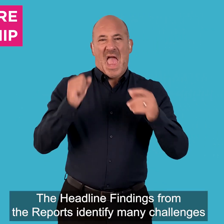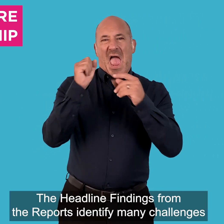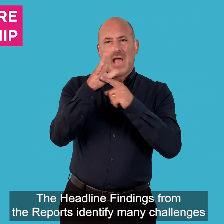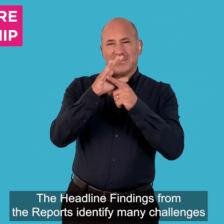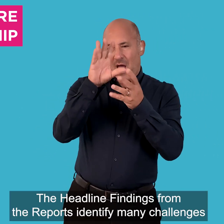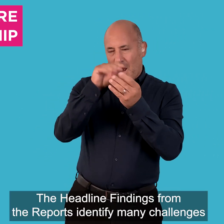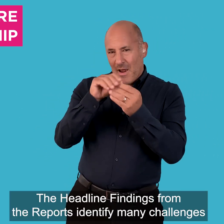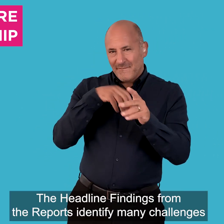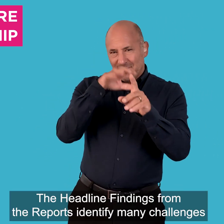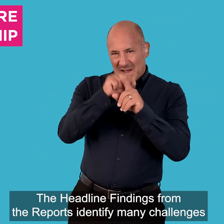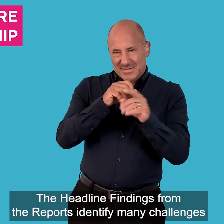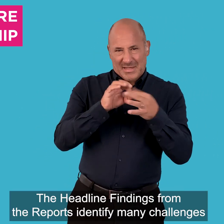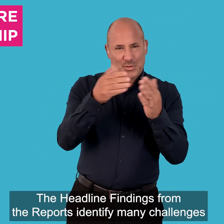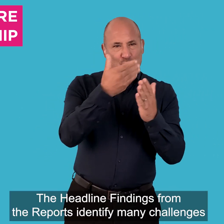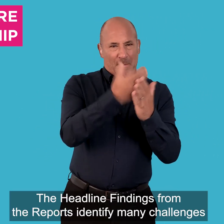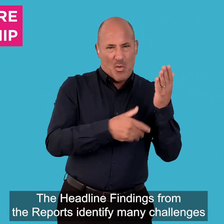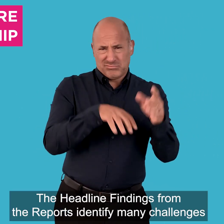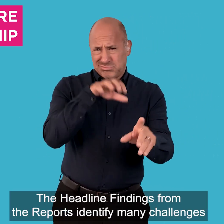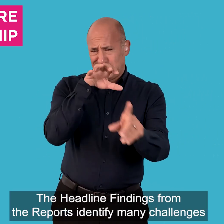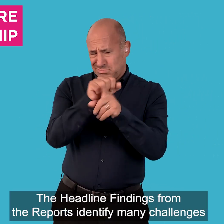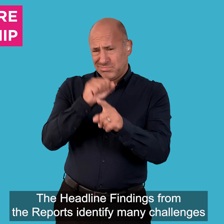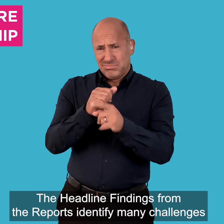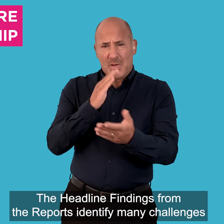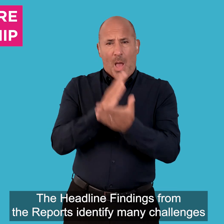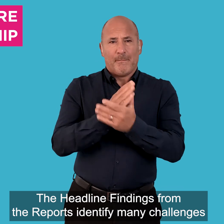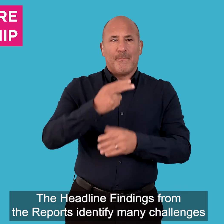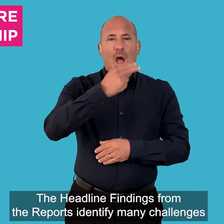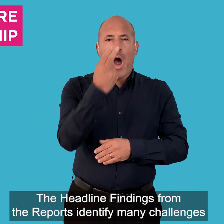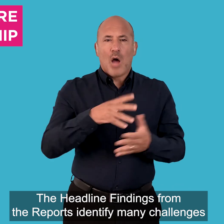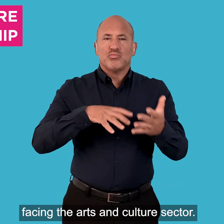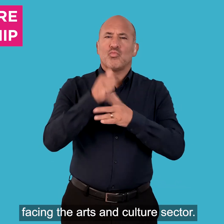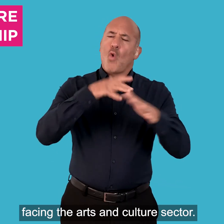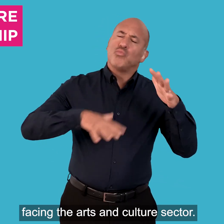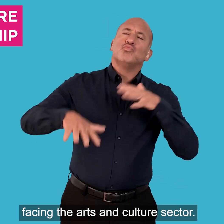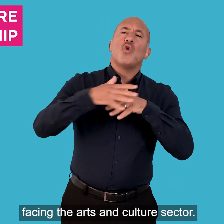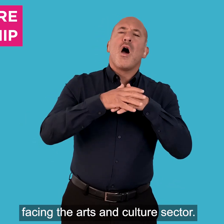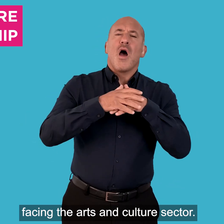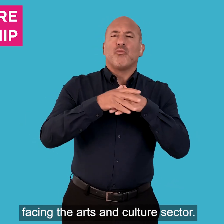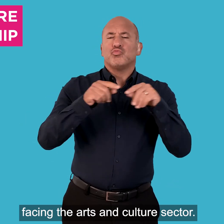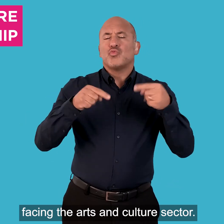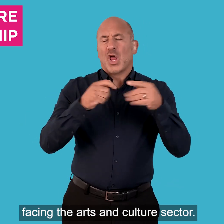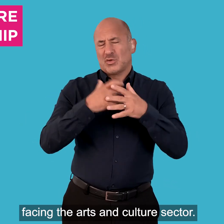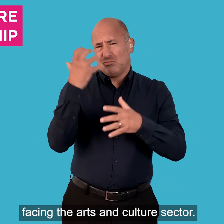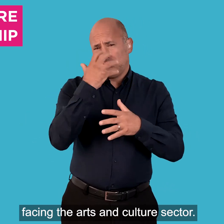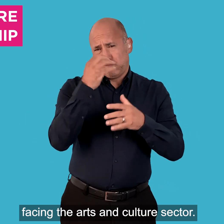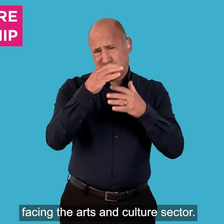The headline findings from the reports identify many challenges facing the arts and culture